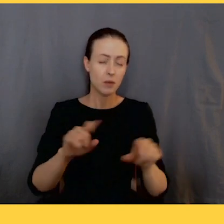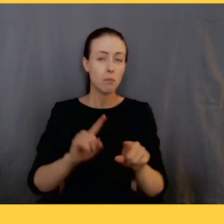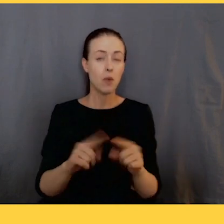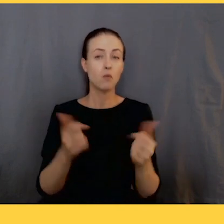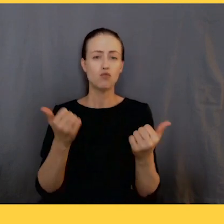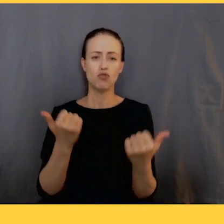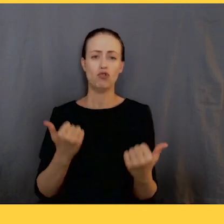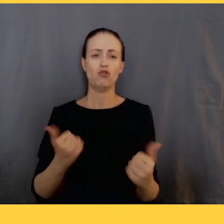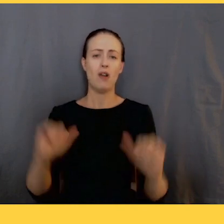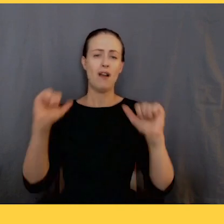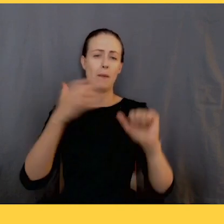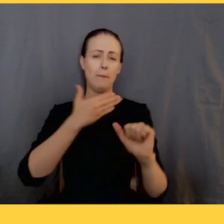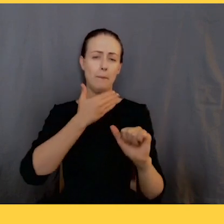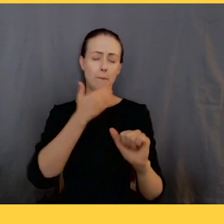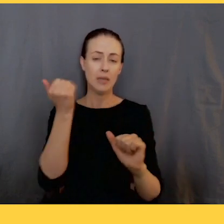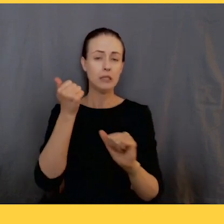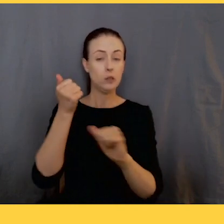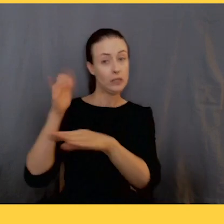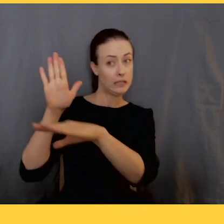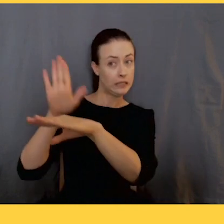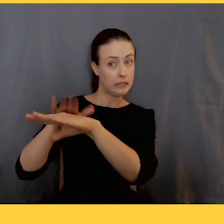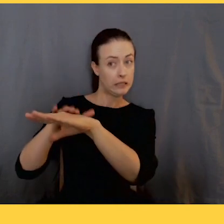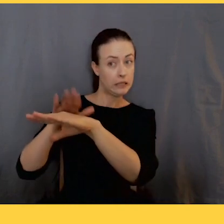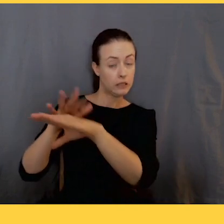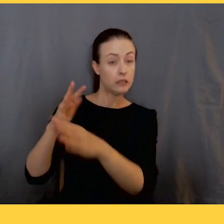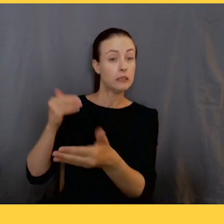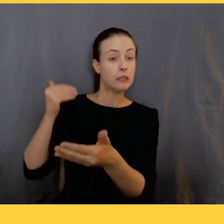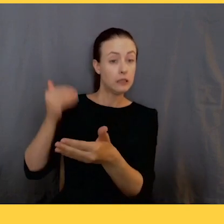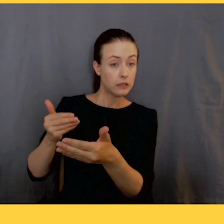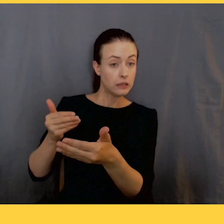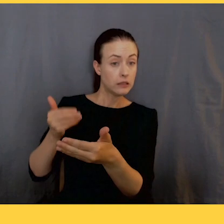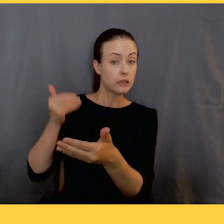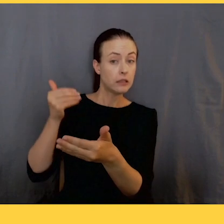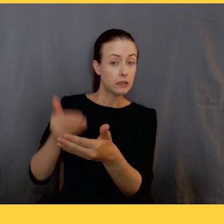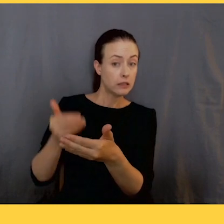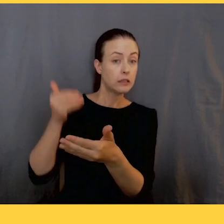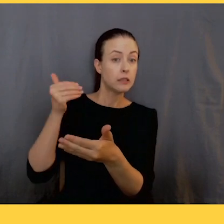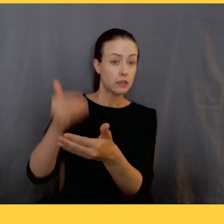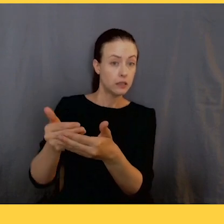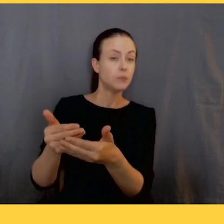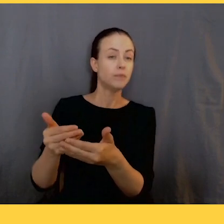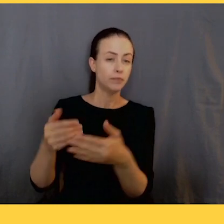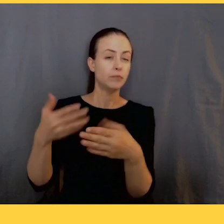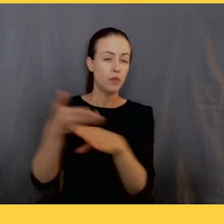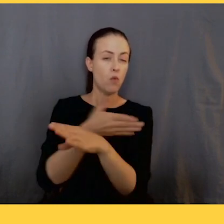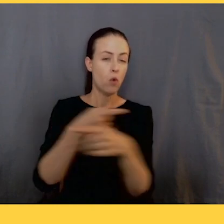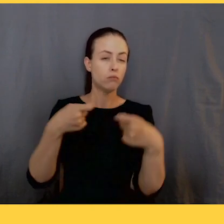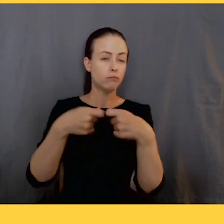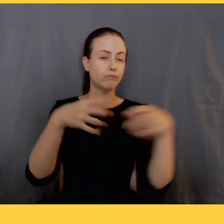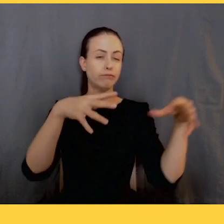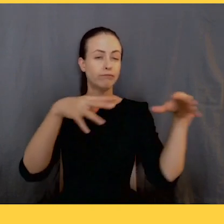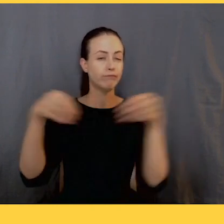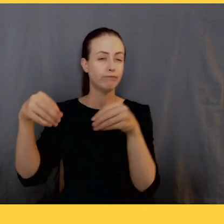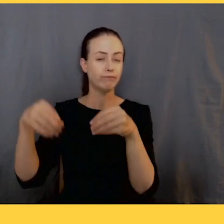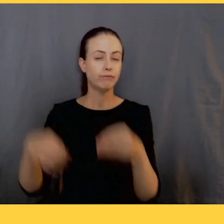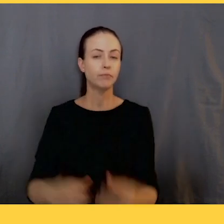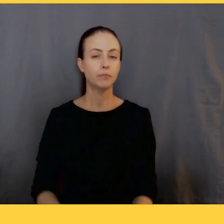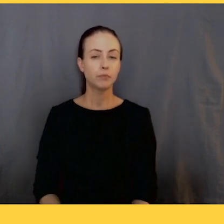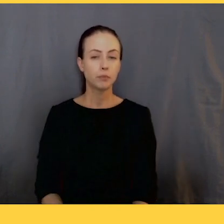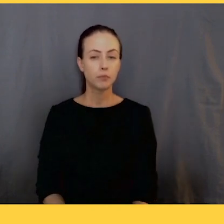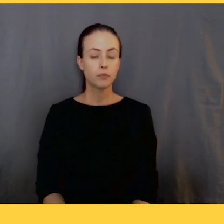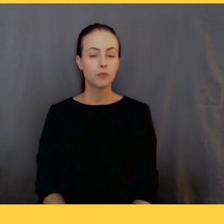strive to make this notification as a sort of a advance warning if we're able to do so.